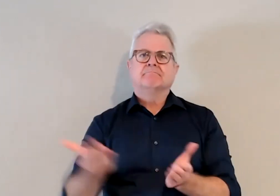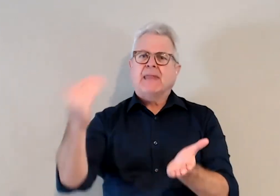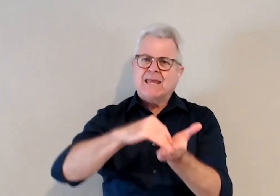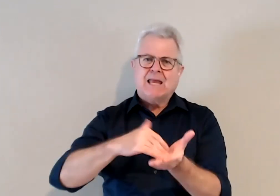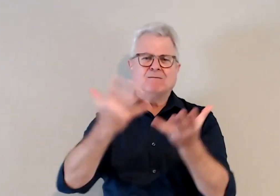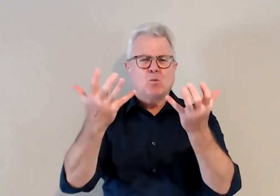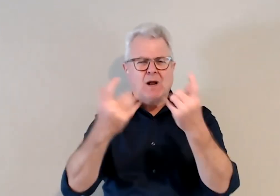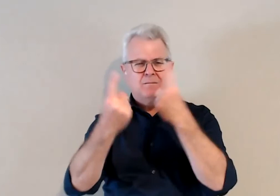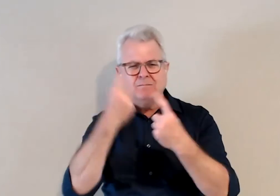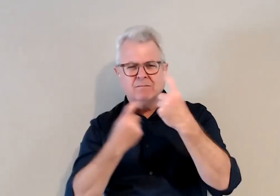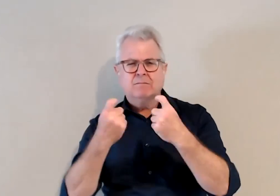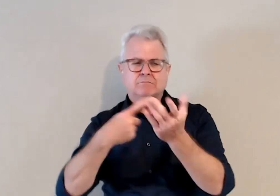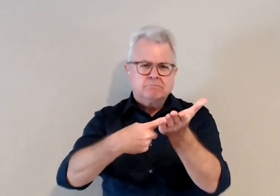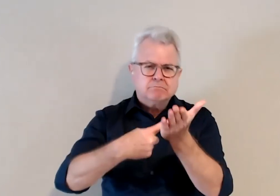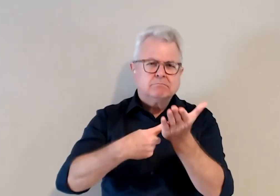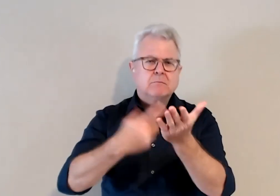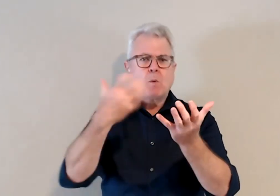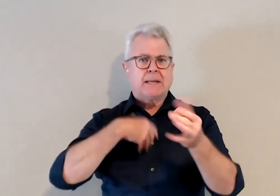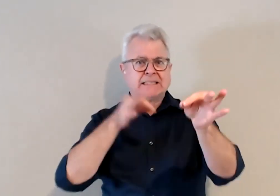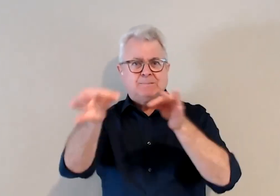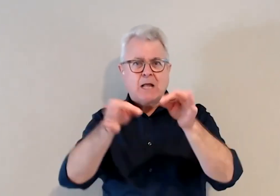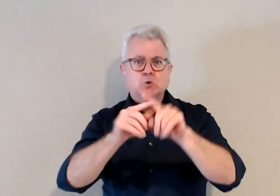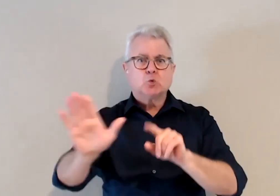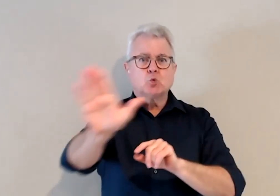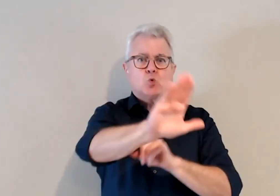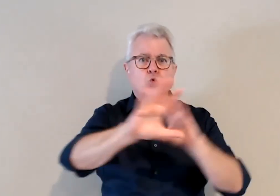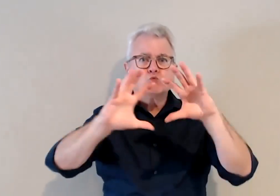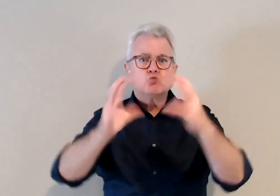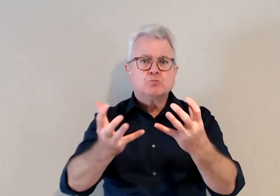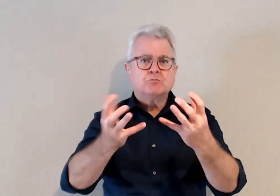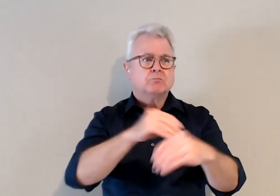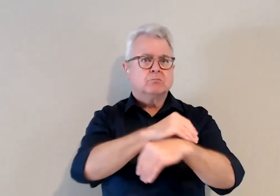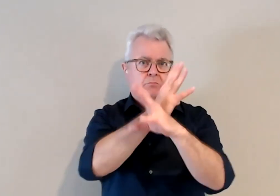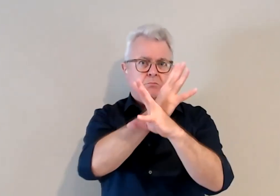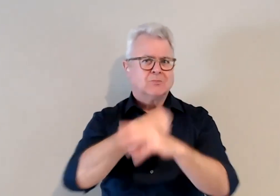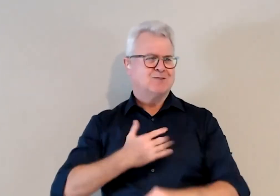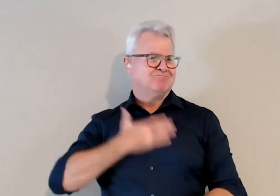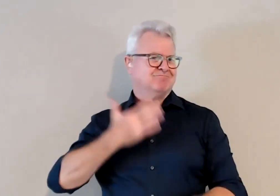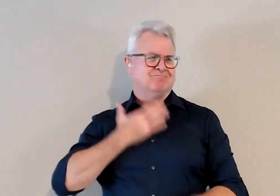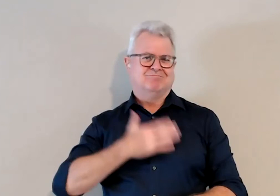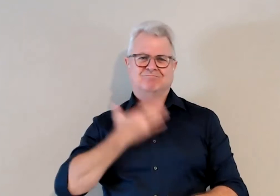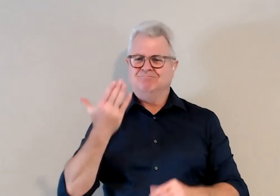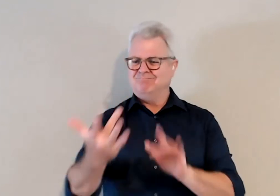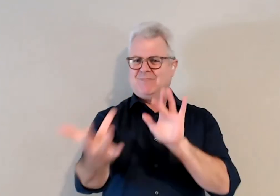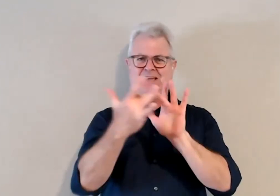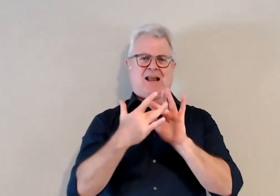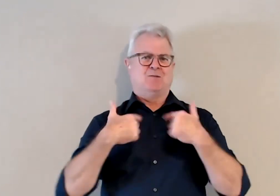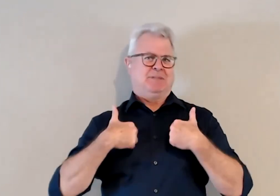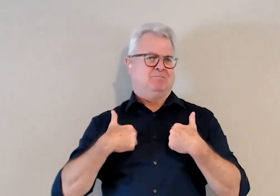helpful. Again, if you have any questions that you want to ask, or you want me to come to speak to your group that you